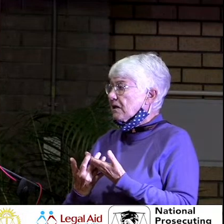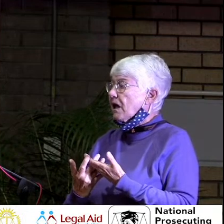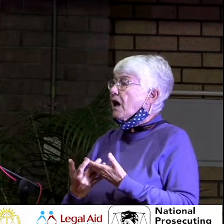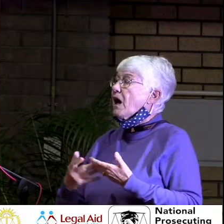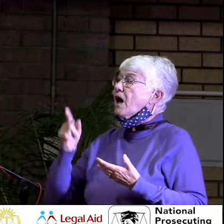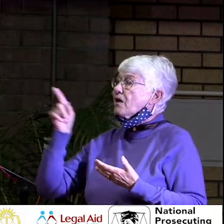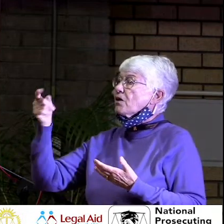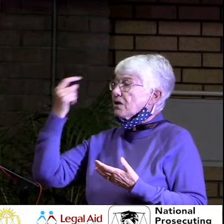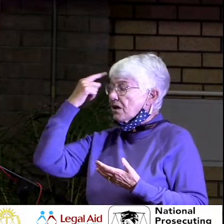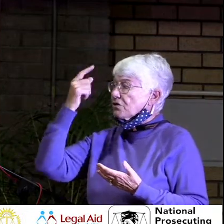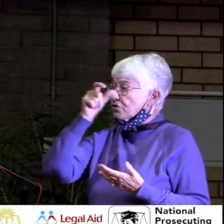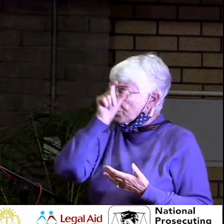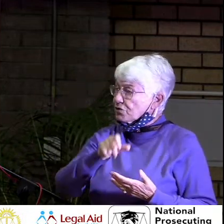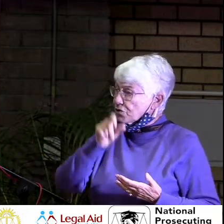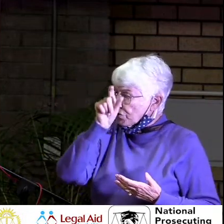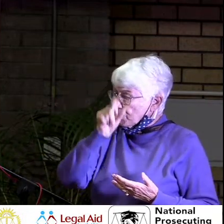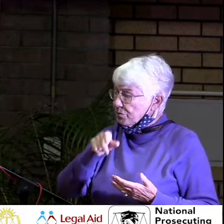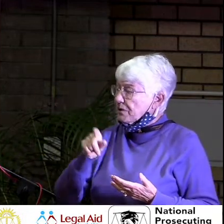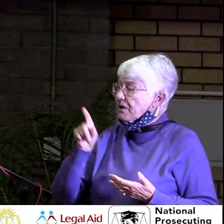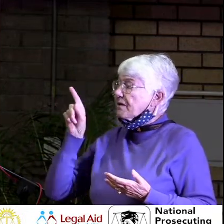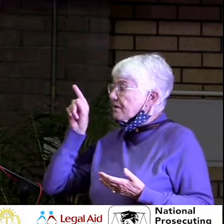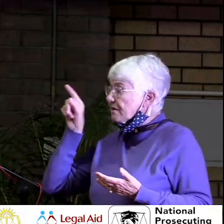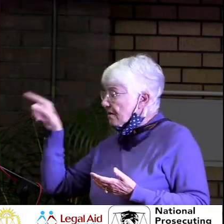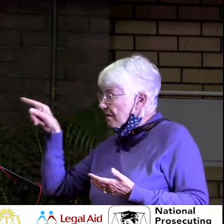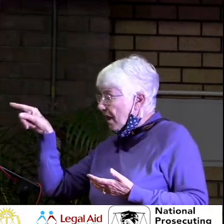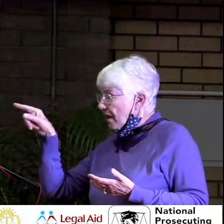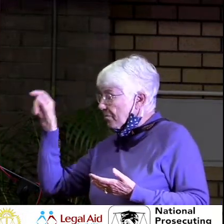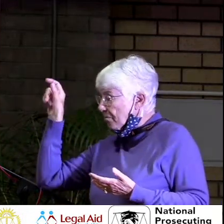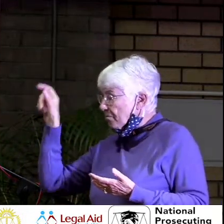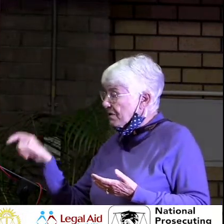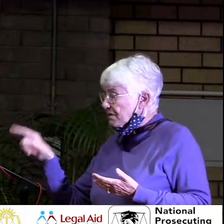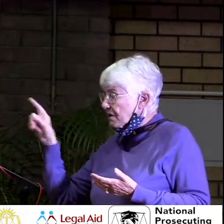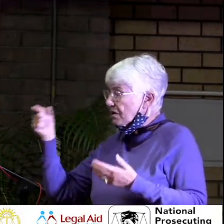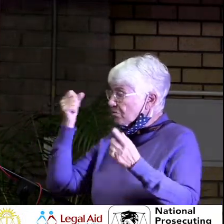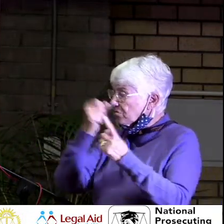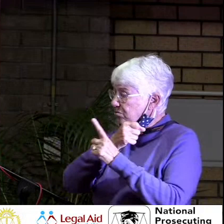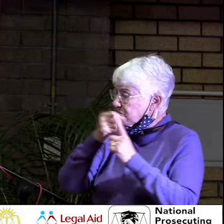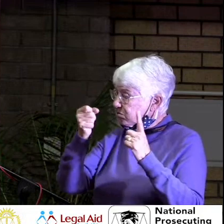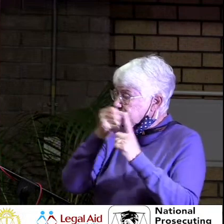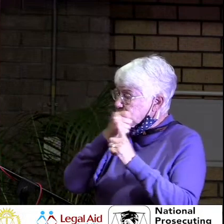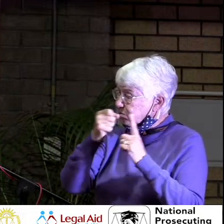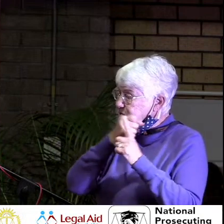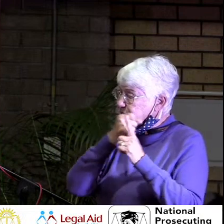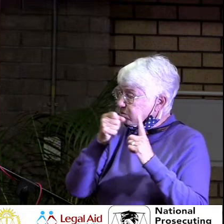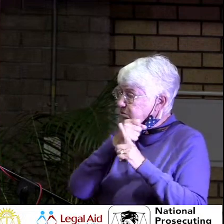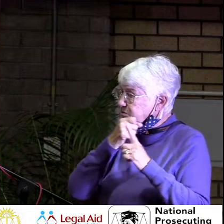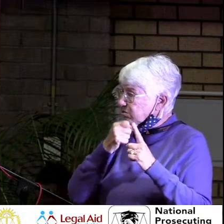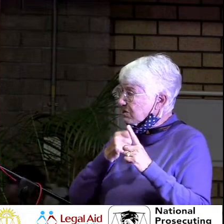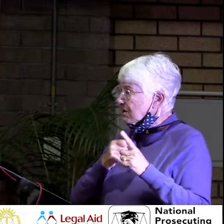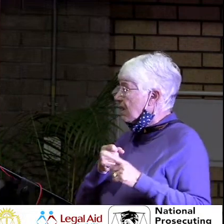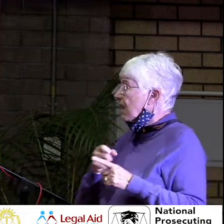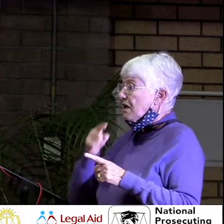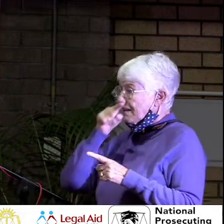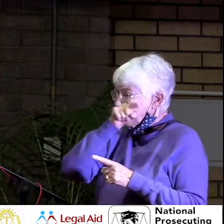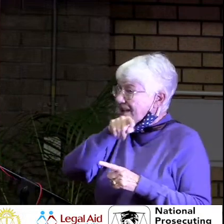kind of crime that, you know, the survivors of crime are in the community, some of them.